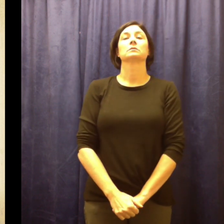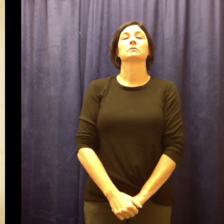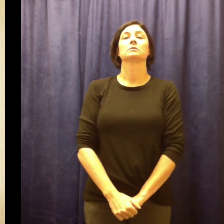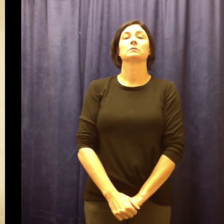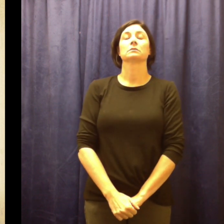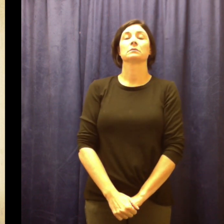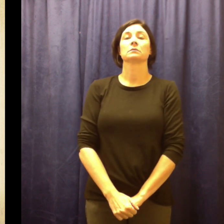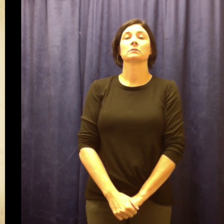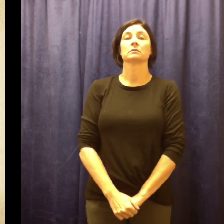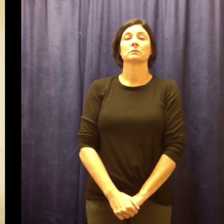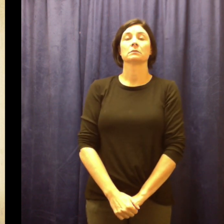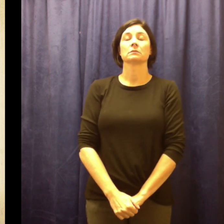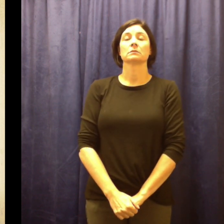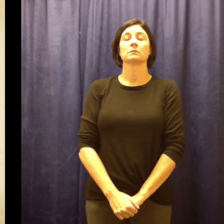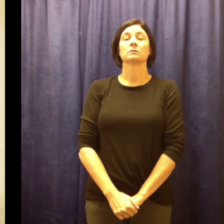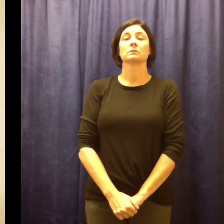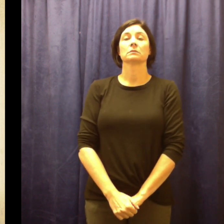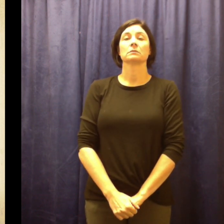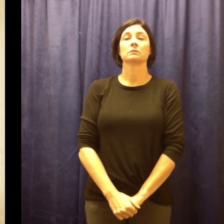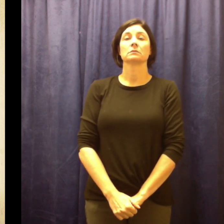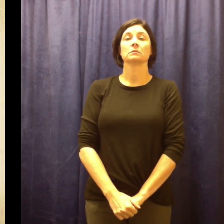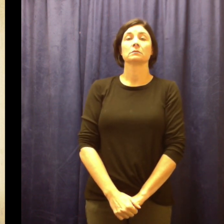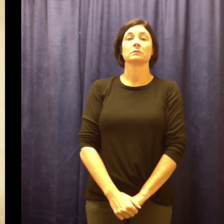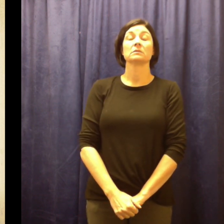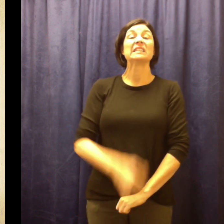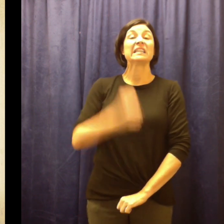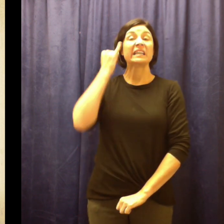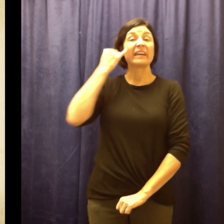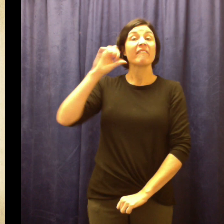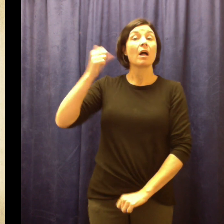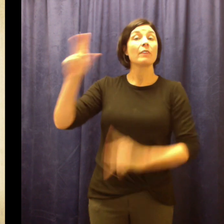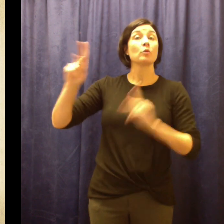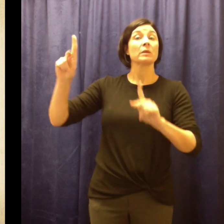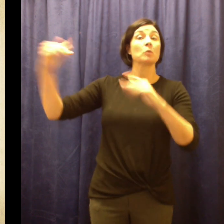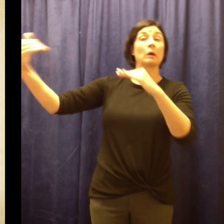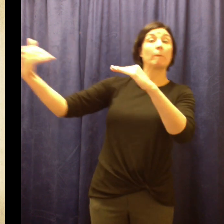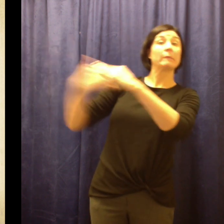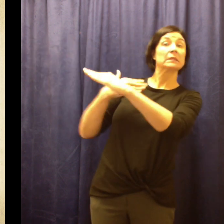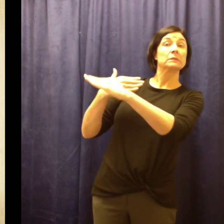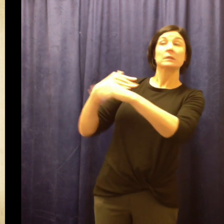Prevent individuals from entering an area where the active shooter may be.